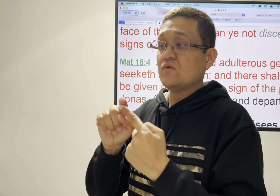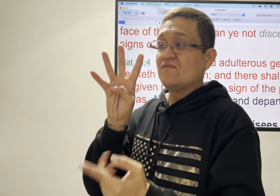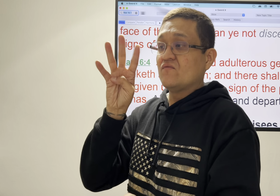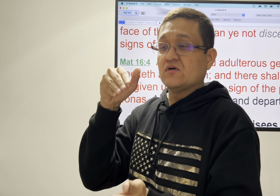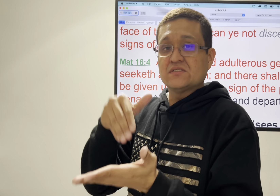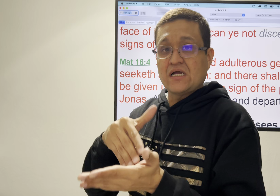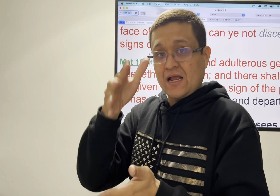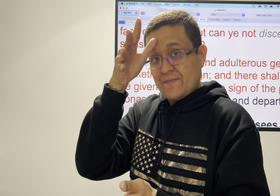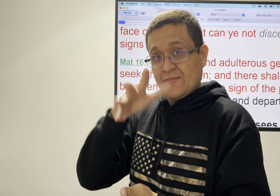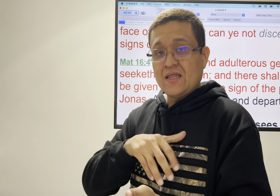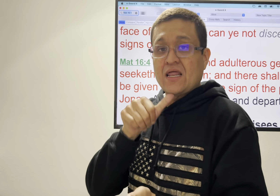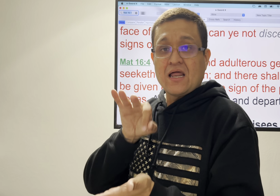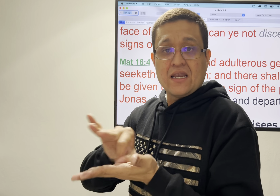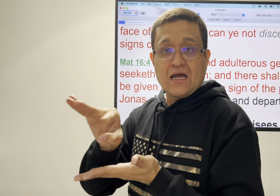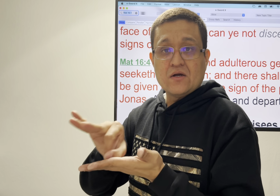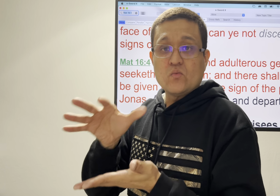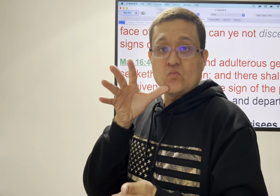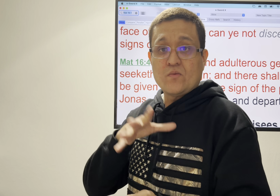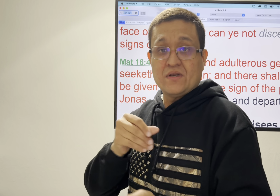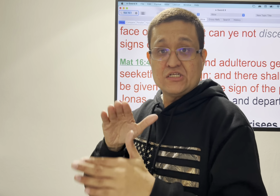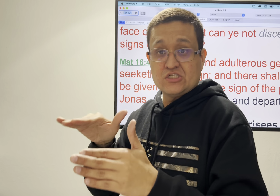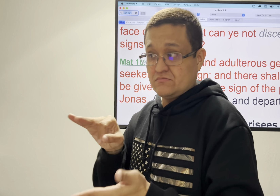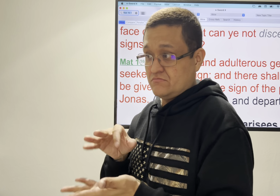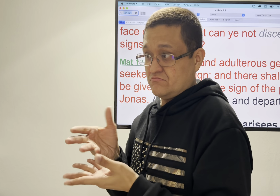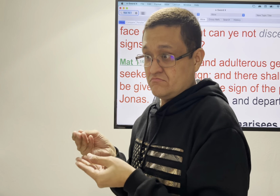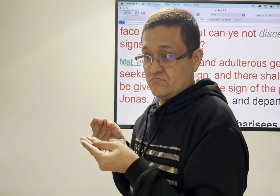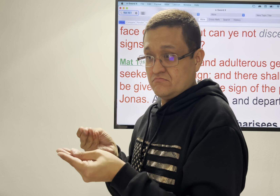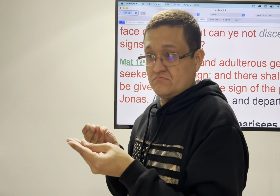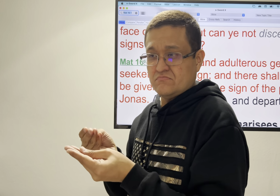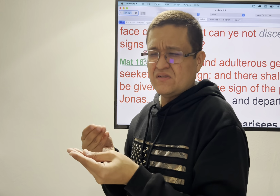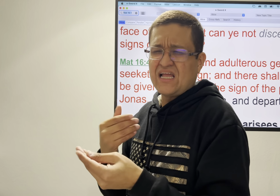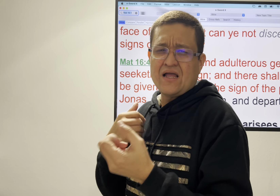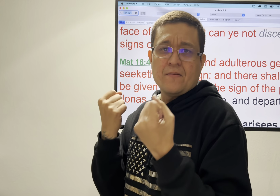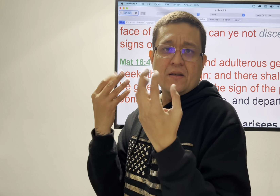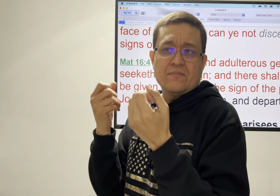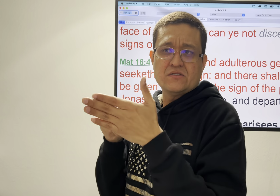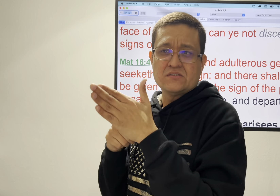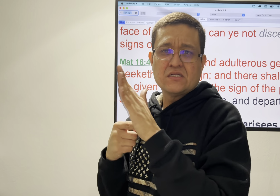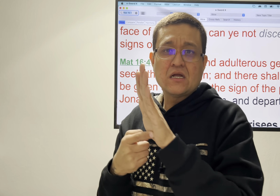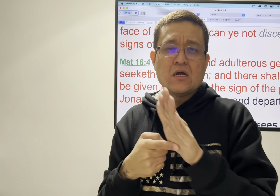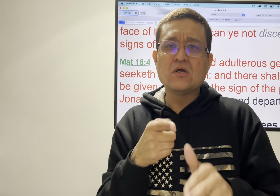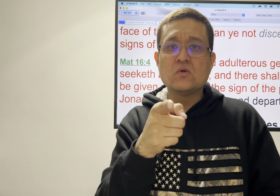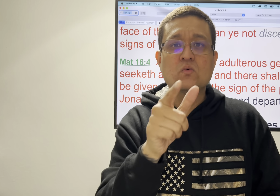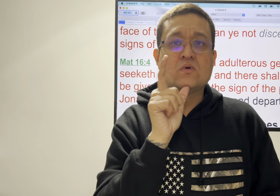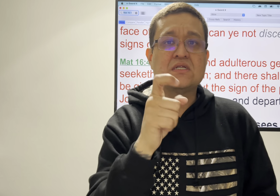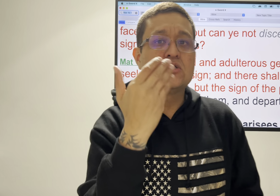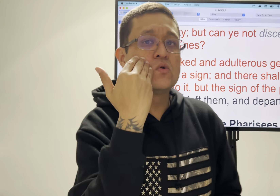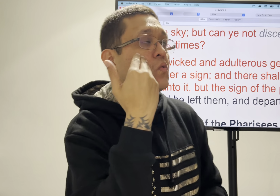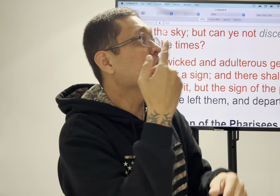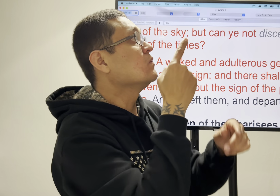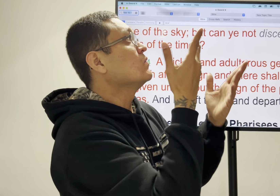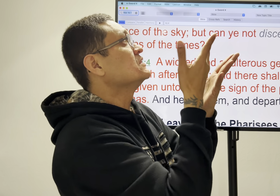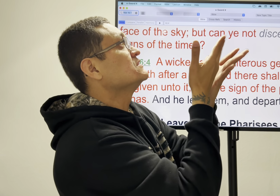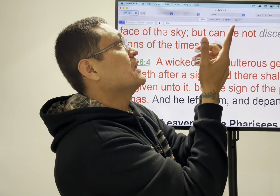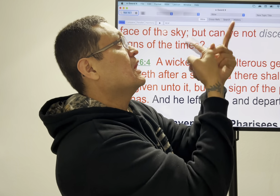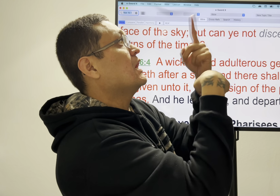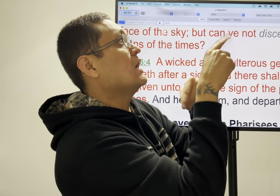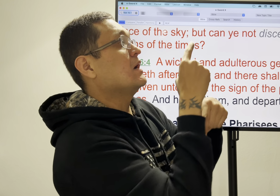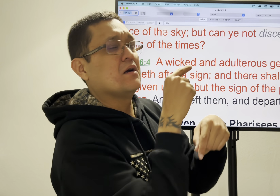With 7 loaves and a few fishes, he counted the 4,000 men, plus women and children.